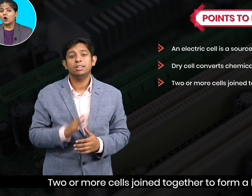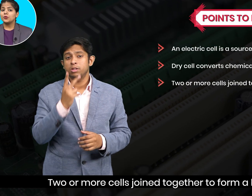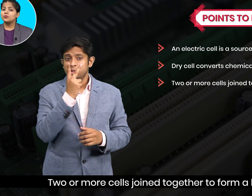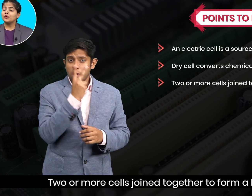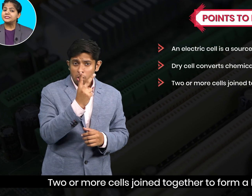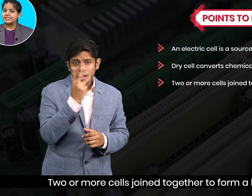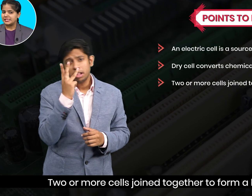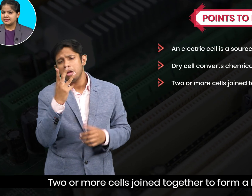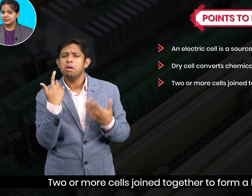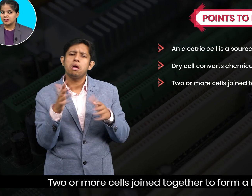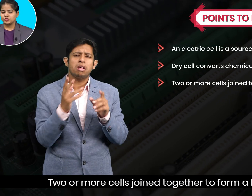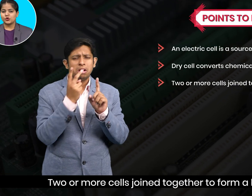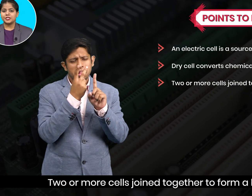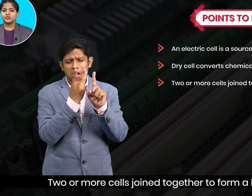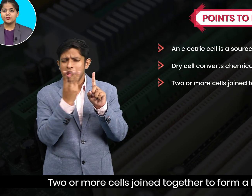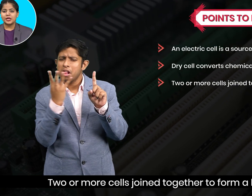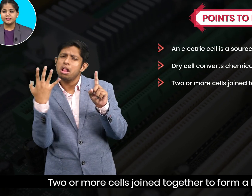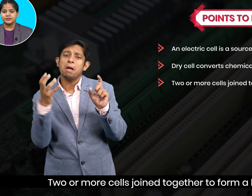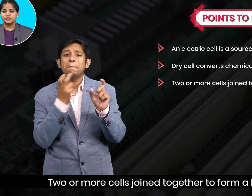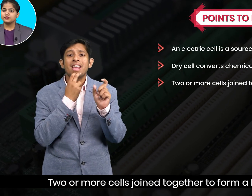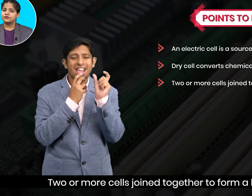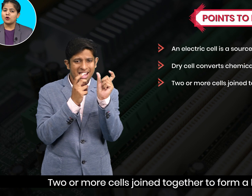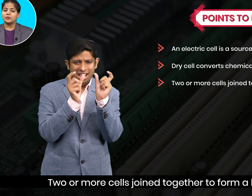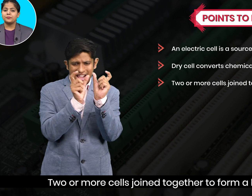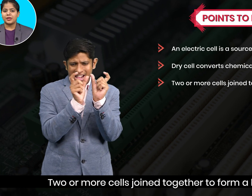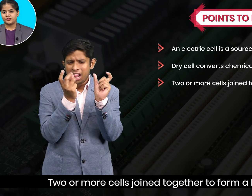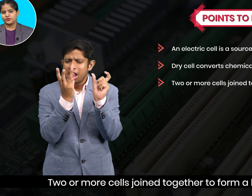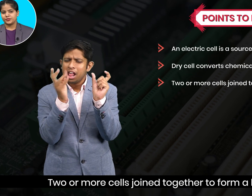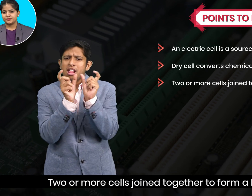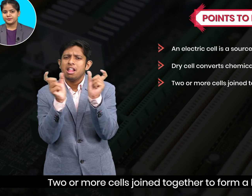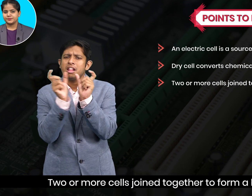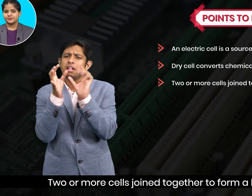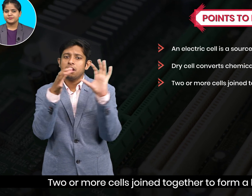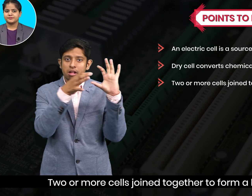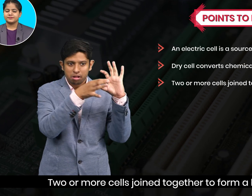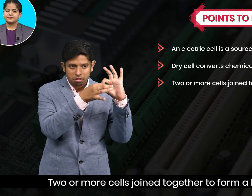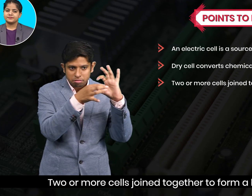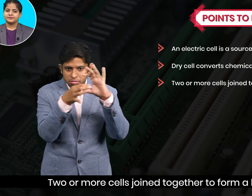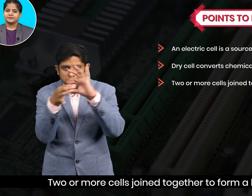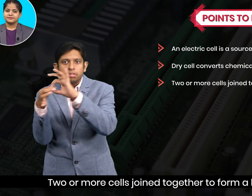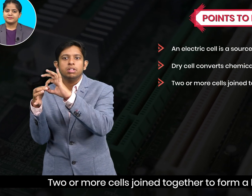Two or more cells join together to form a battery.